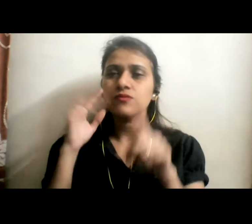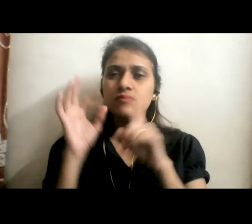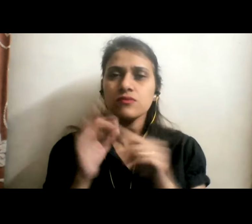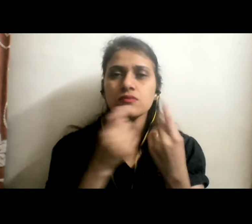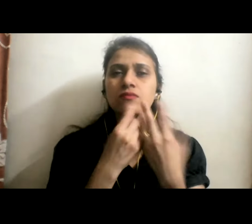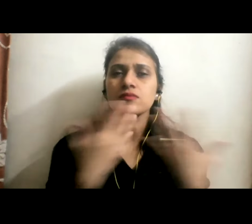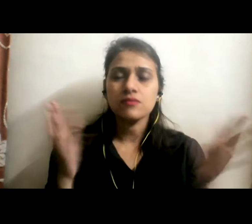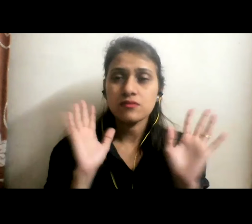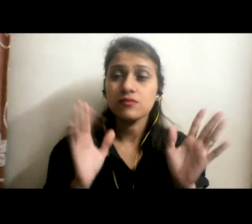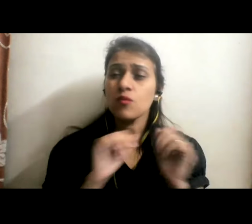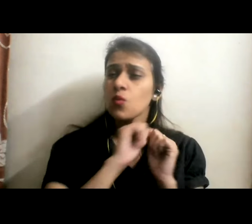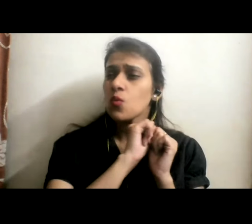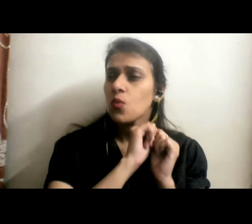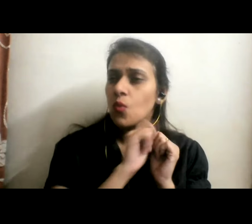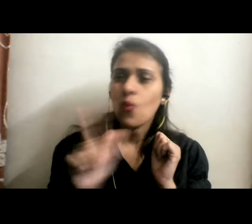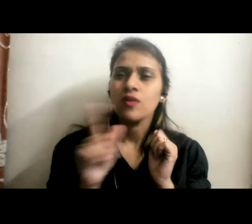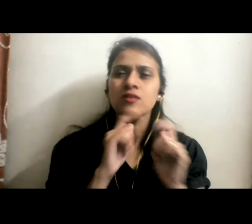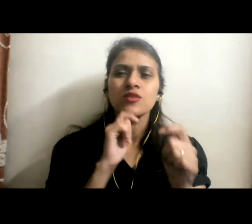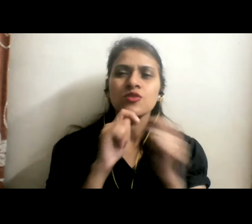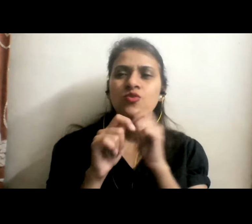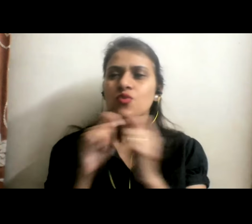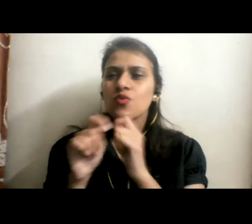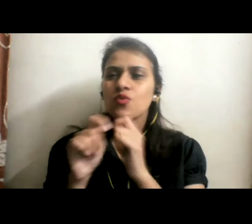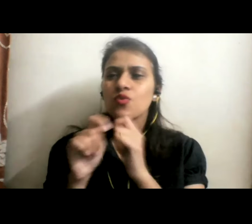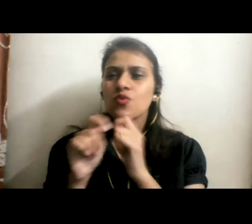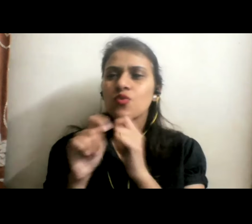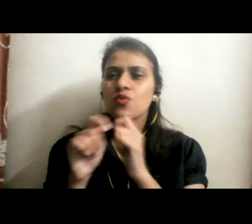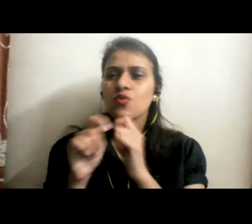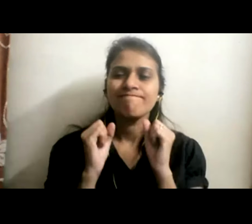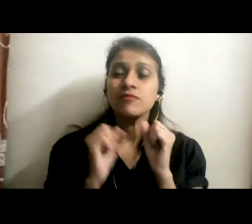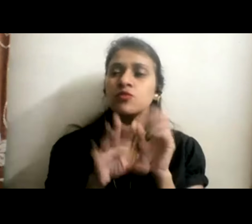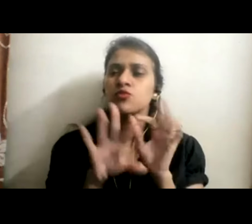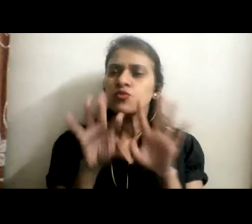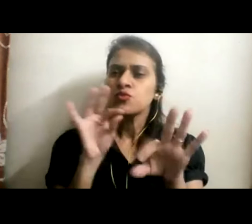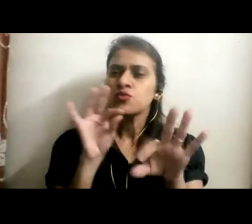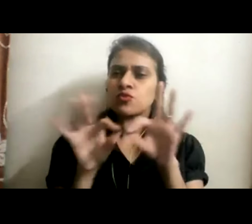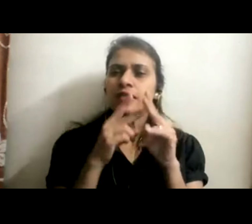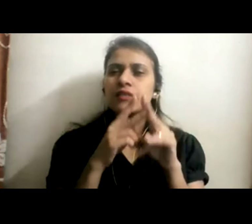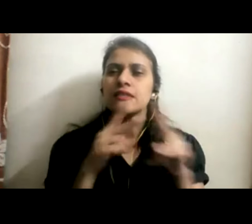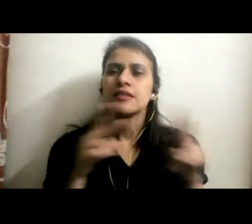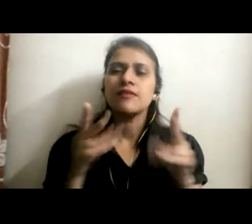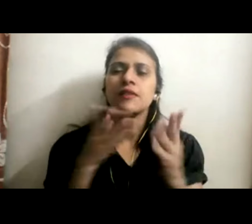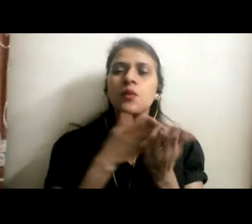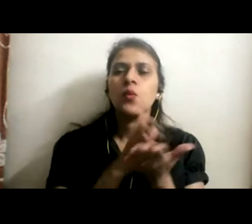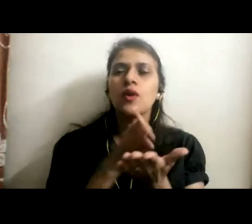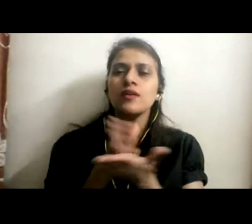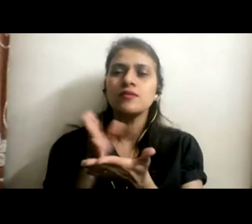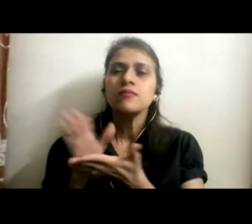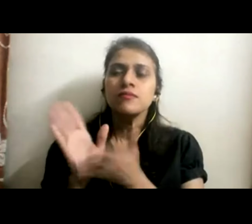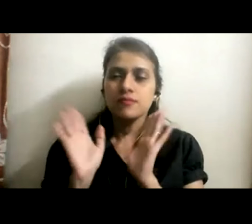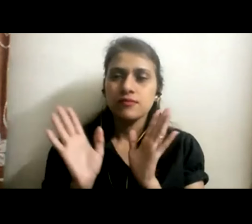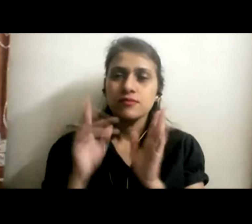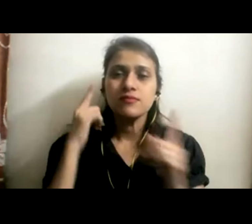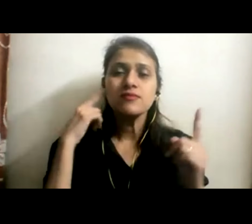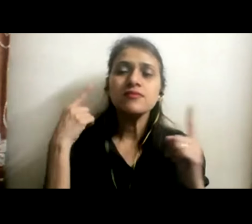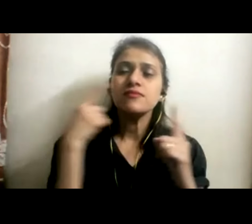interview everybody from that population, but choose a sample through various methods. Depending again on your research design, the scope of this lecture